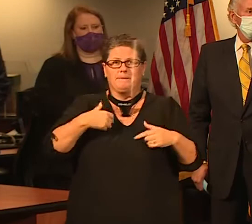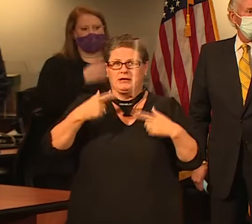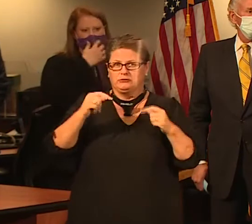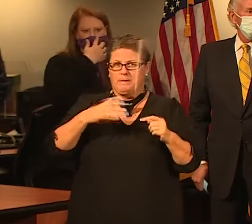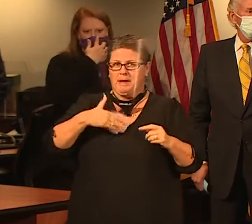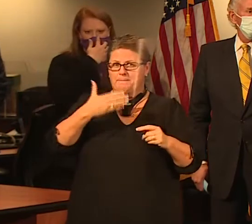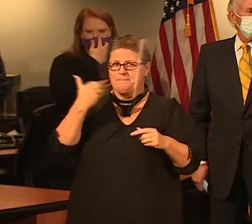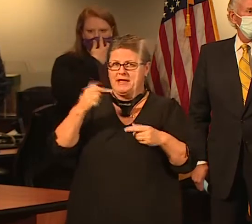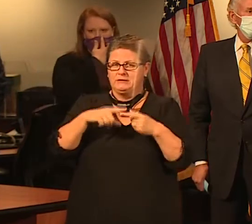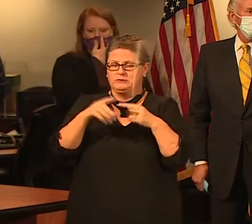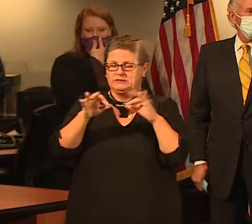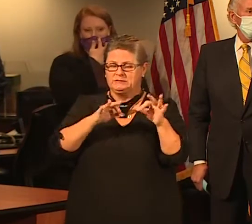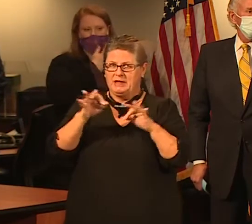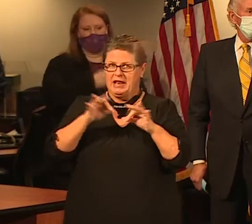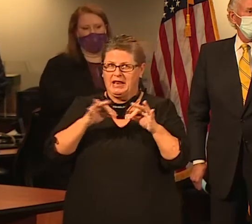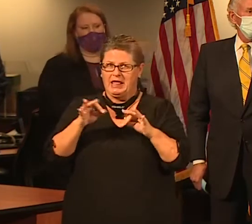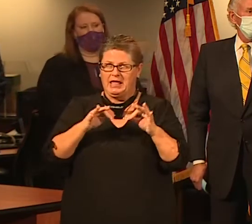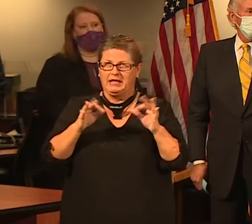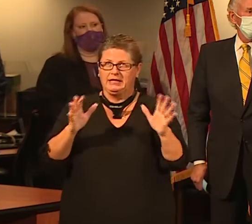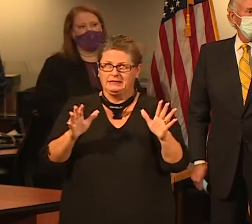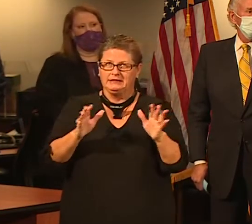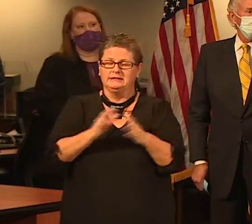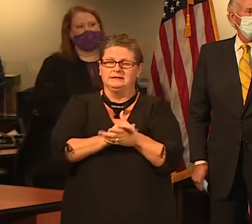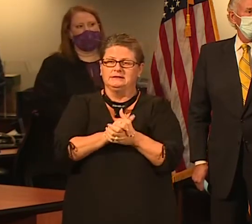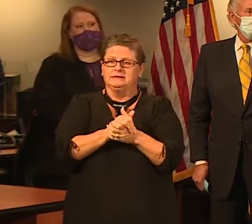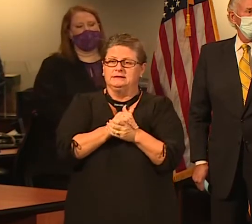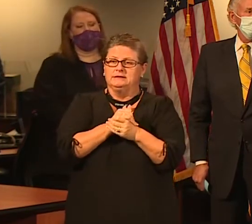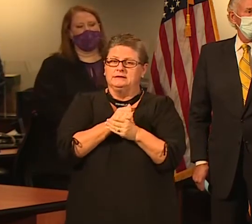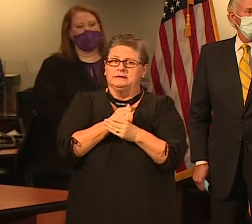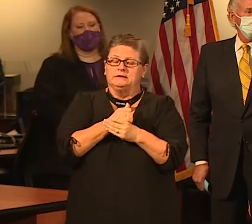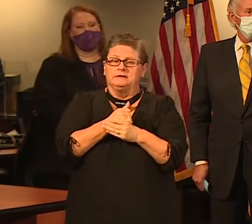Address that as best as I can and with what ability I do have.